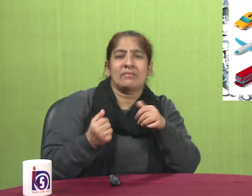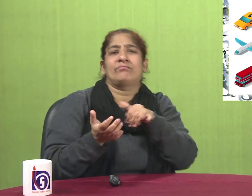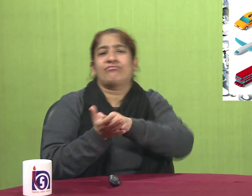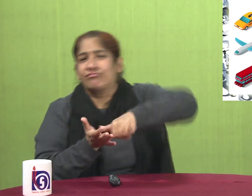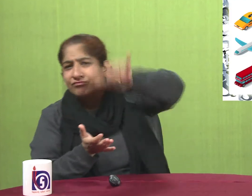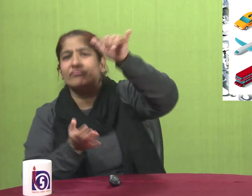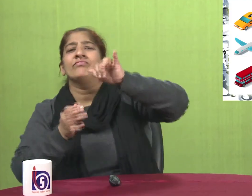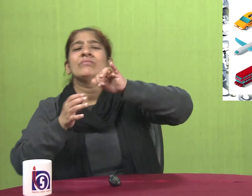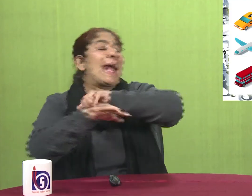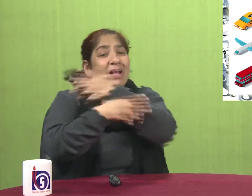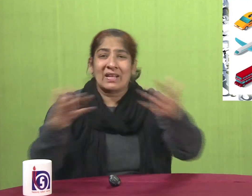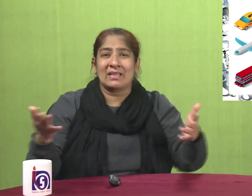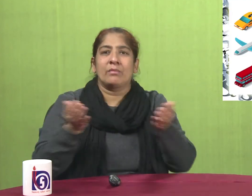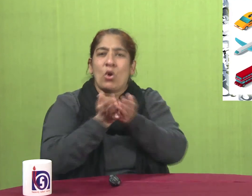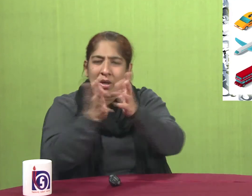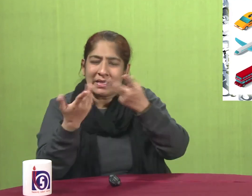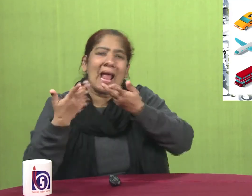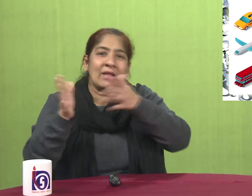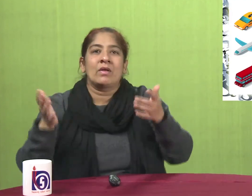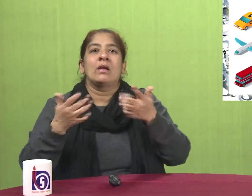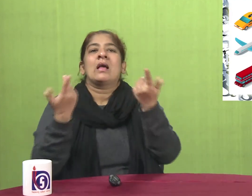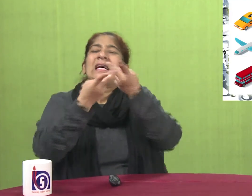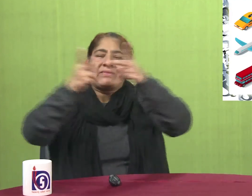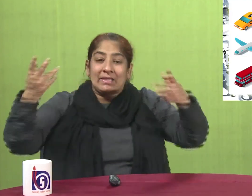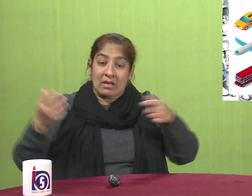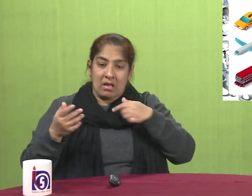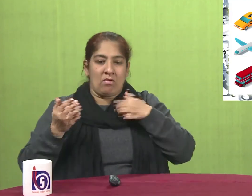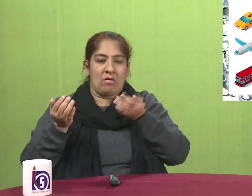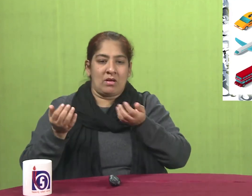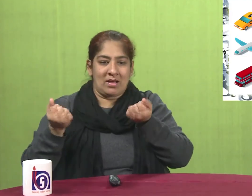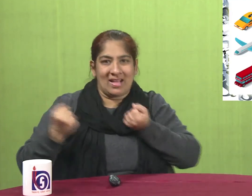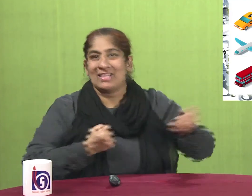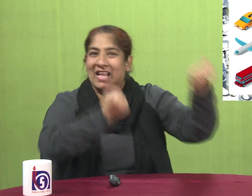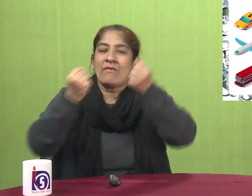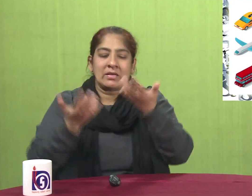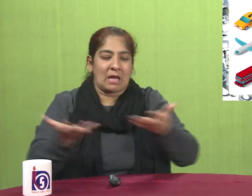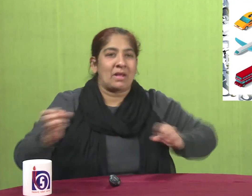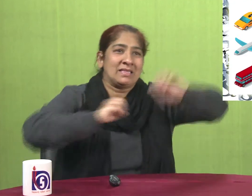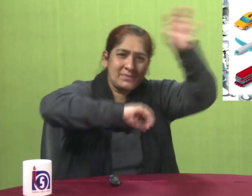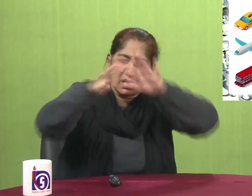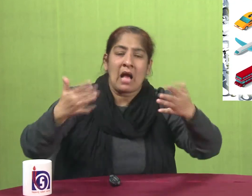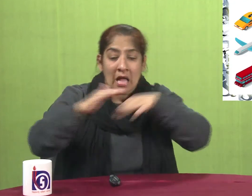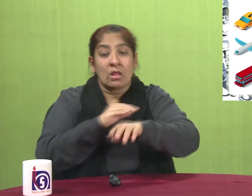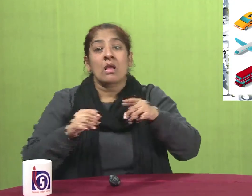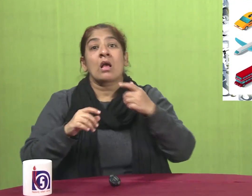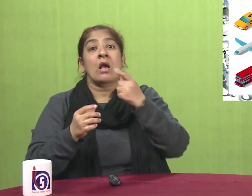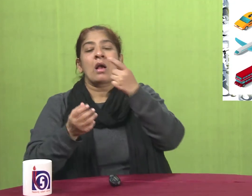used to ship the products worldwide, be it ship, be it aeroplane, be it car, taxi,